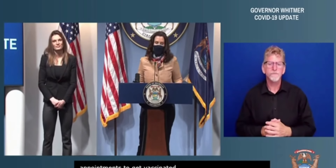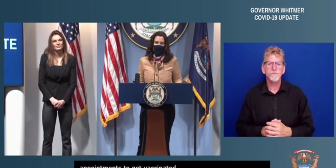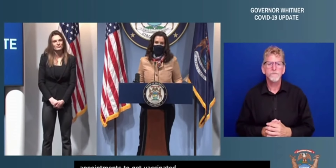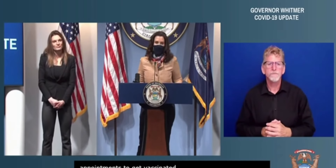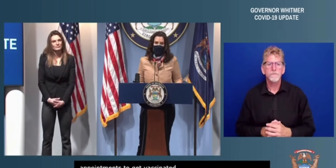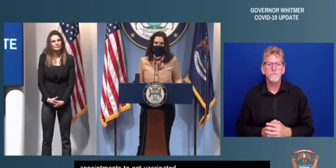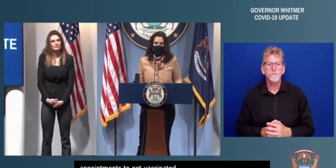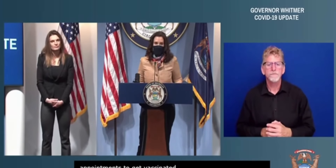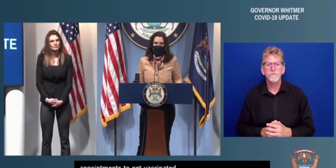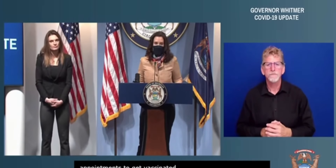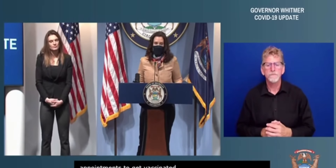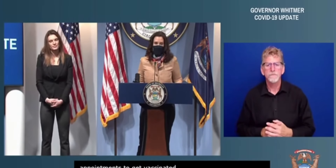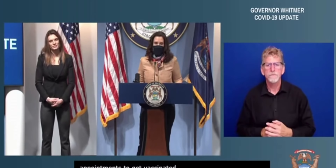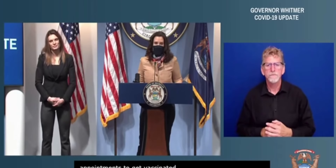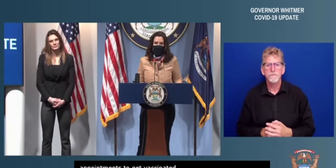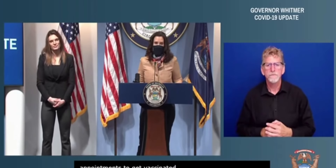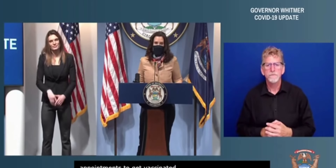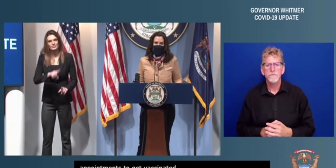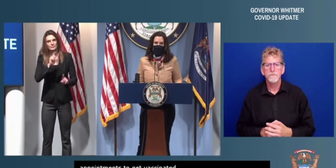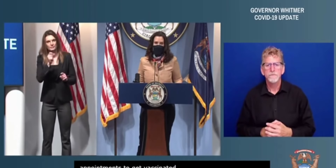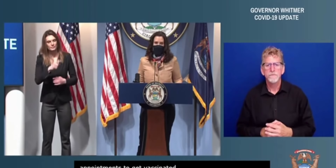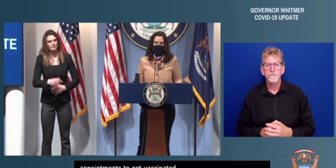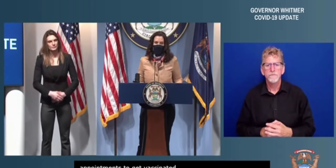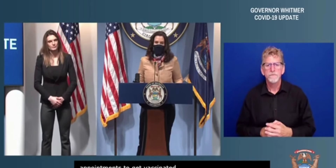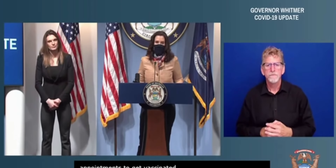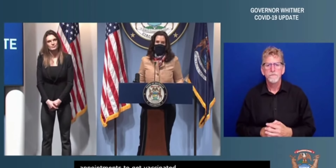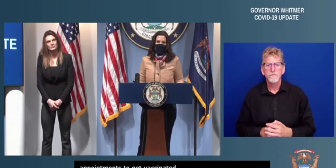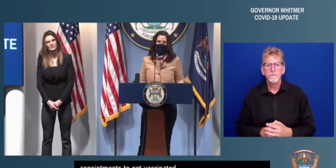We'll turn it over to Zeke Miller with the APS.